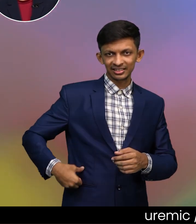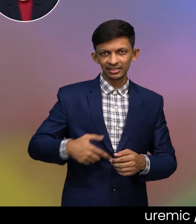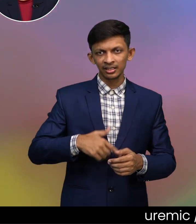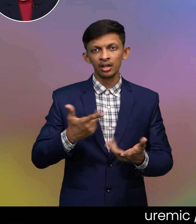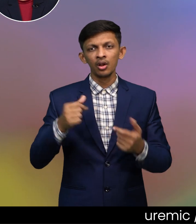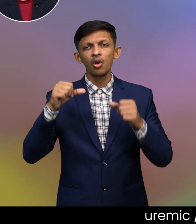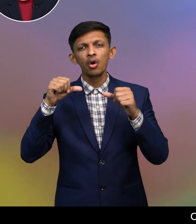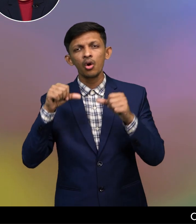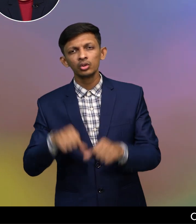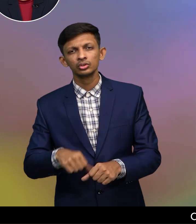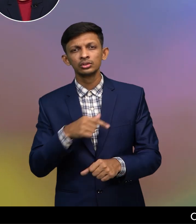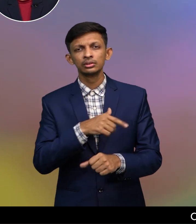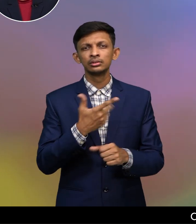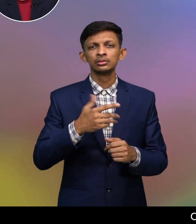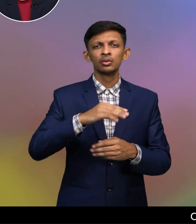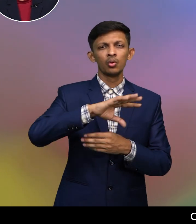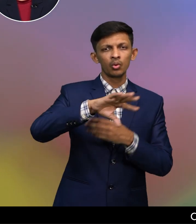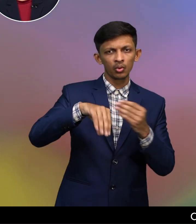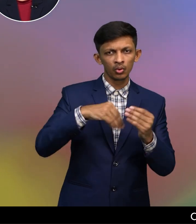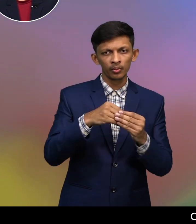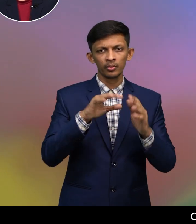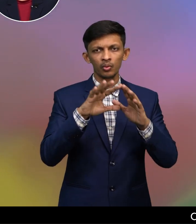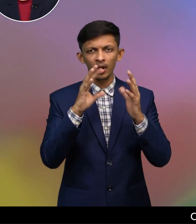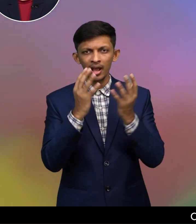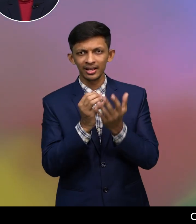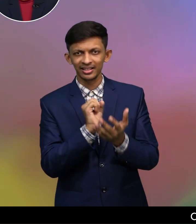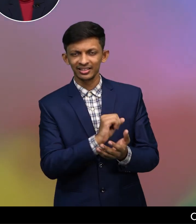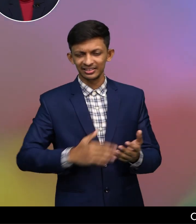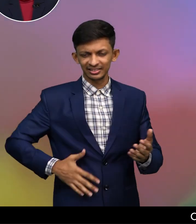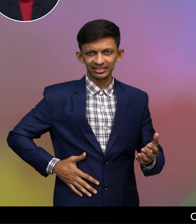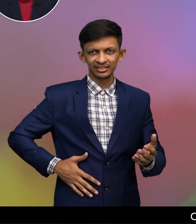adding antiheparin.